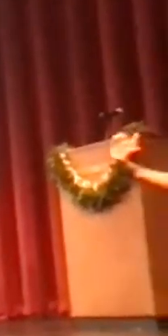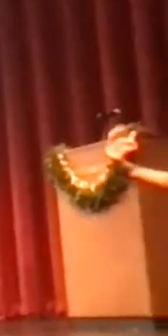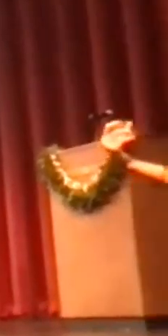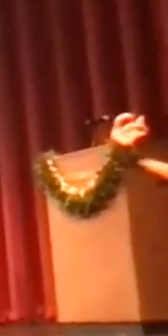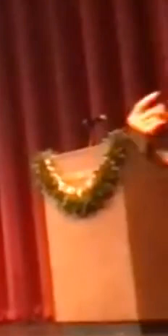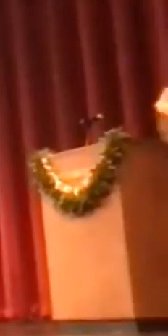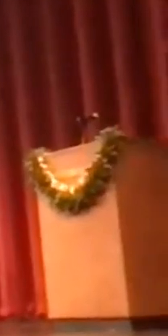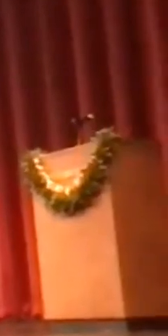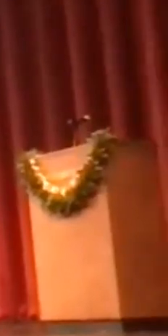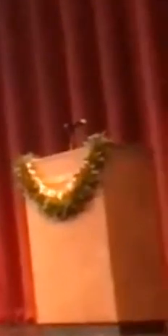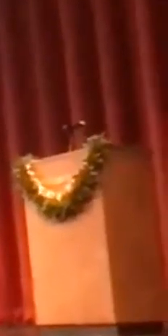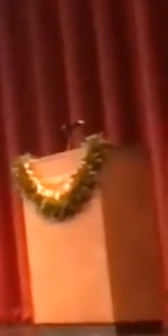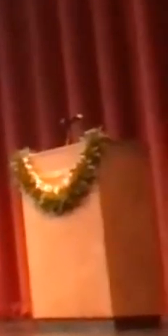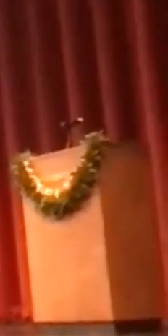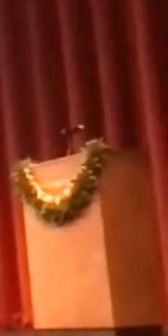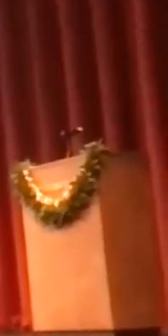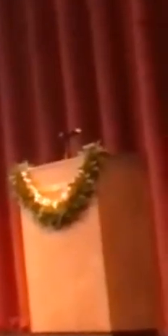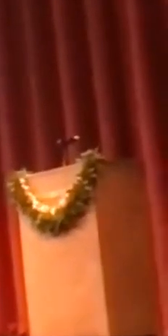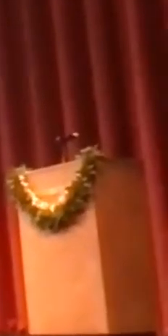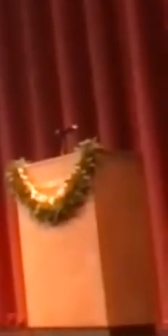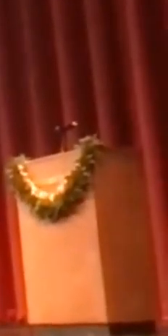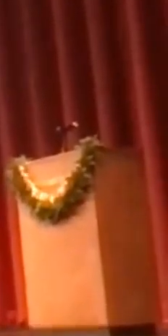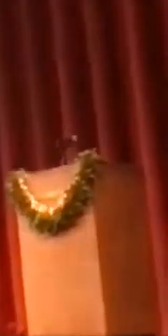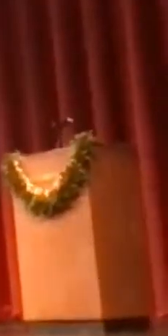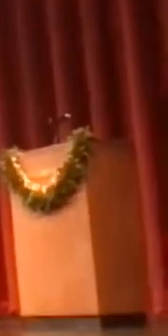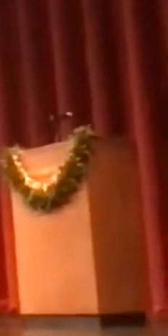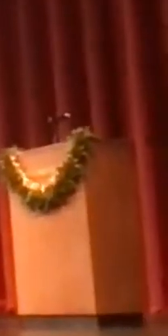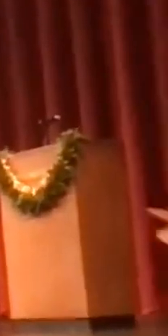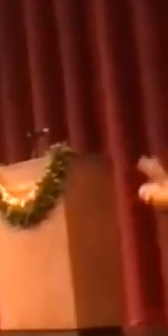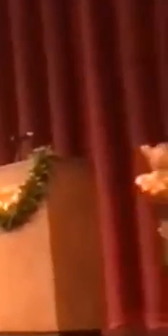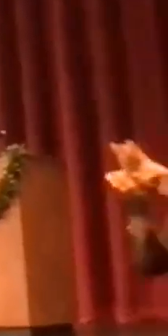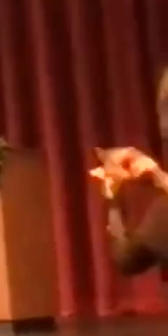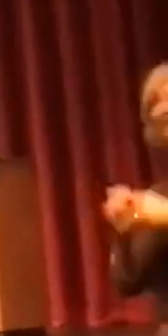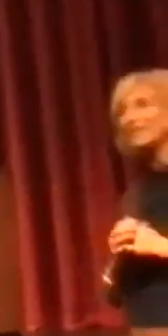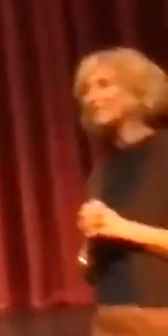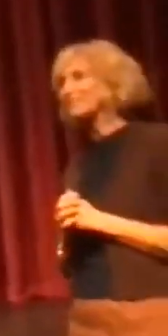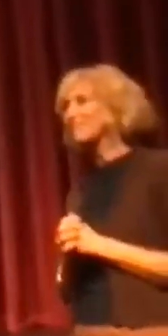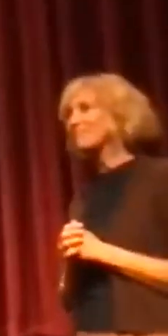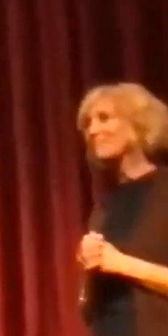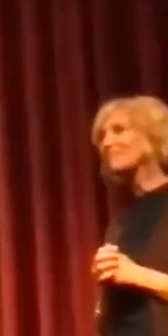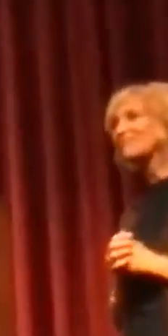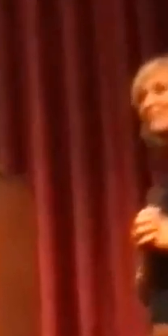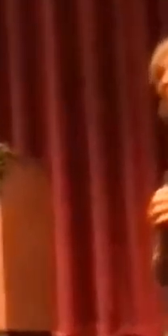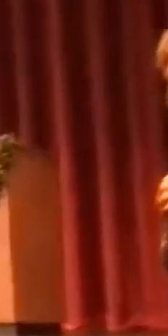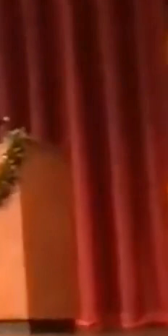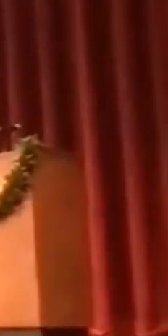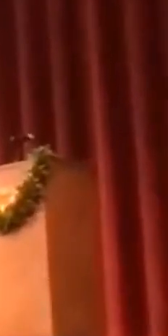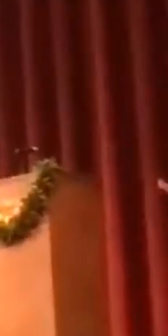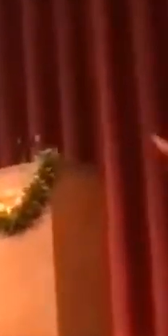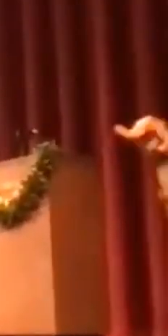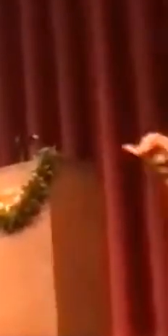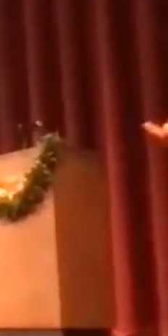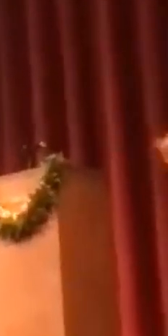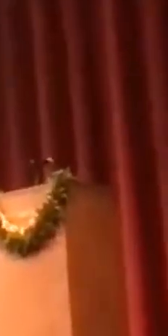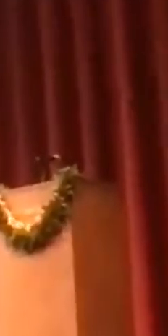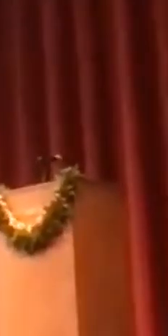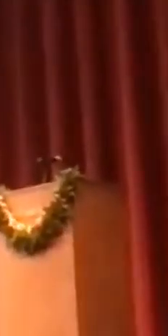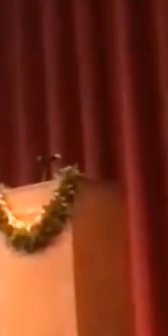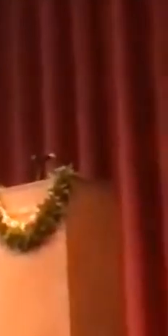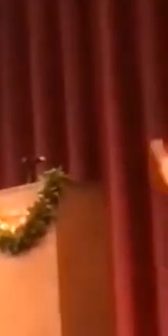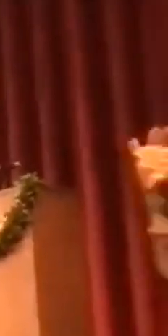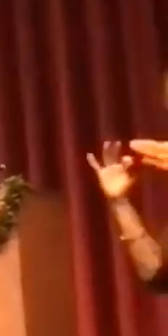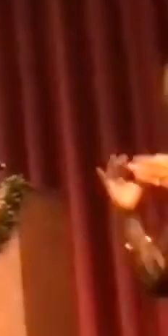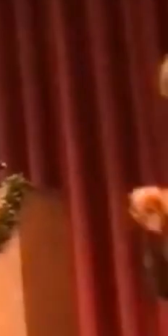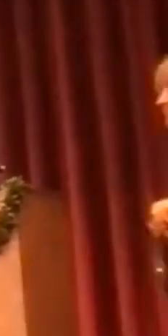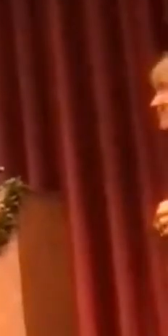Kanaka who have similar values and are similar to what was just said,